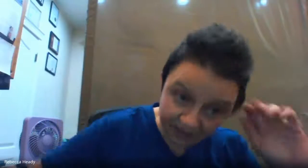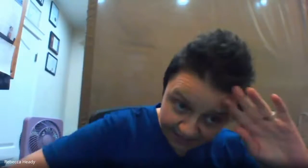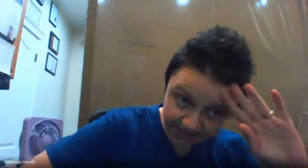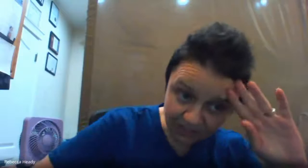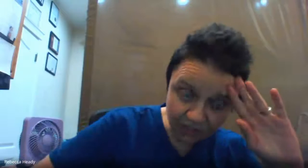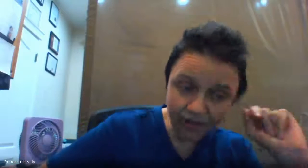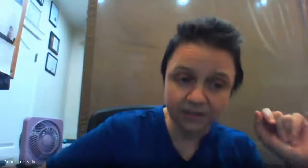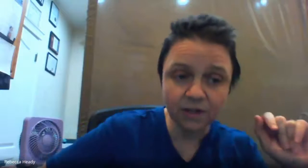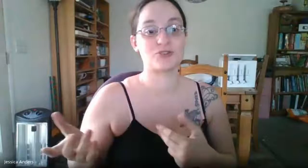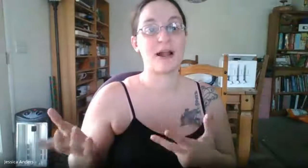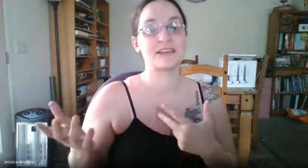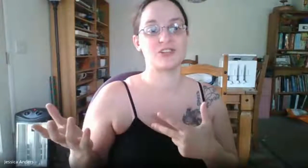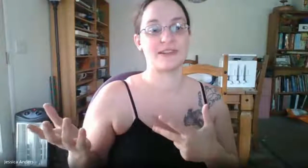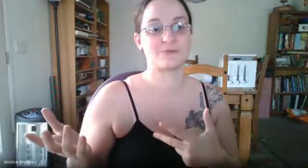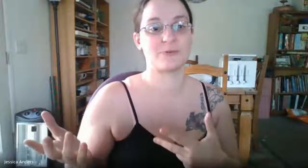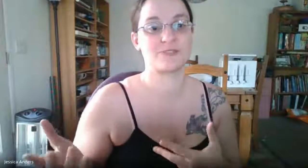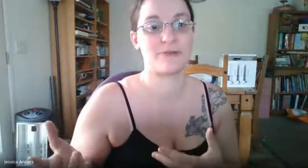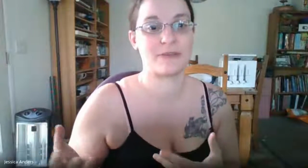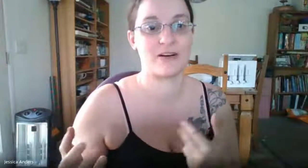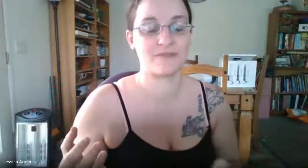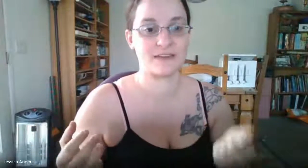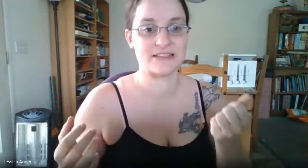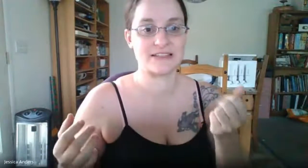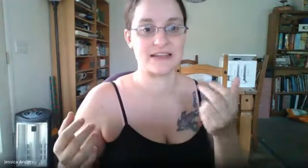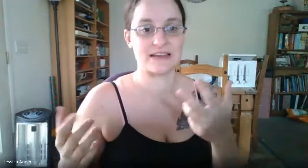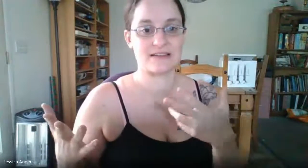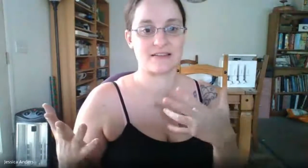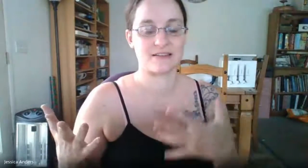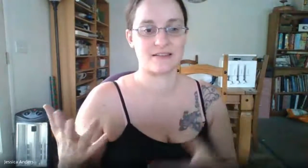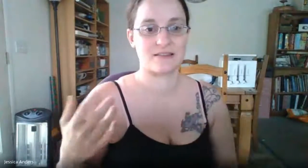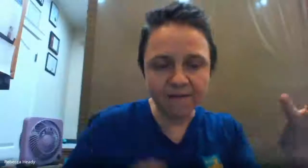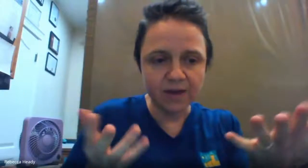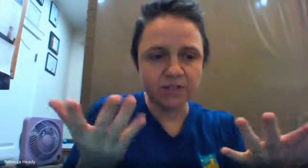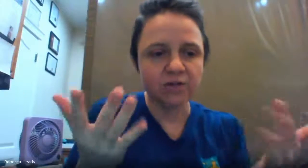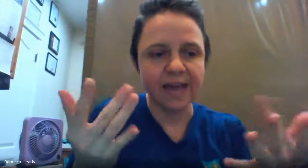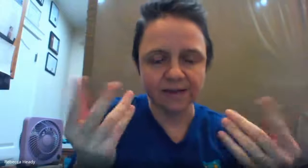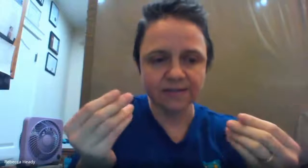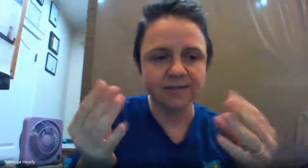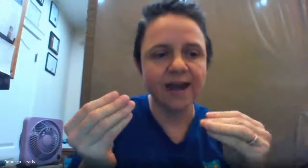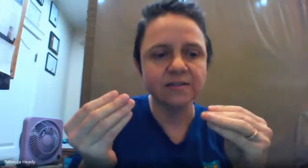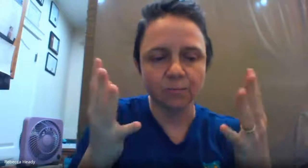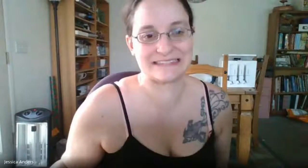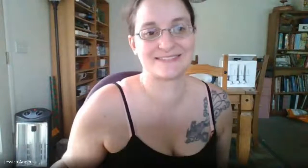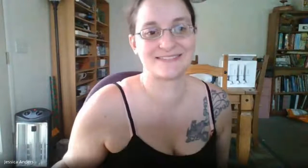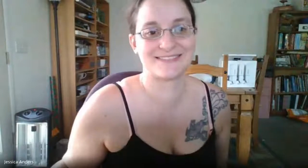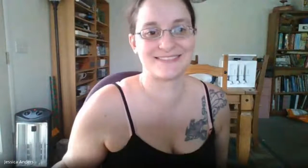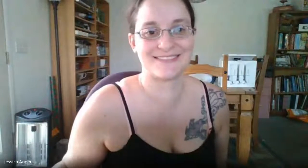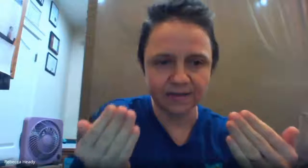Well, Okay. I was trying to, and that's what was throwing me off. Is Okay. You have signs are 2 hands, of course, a